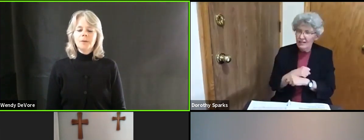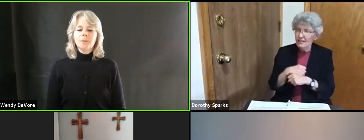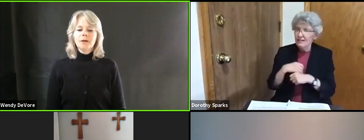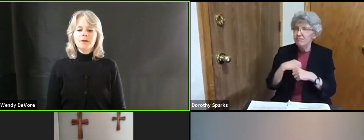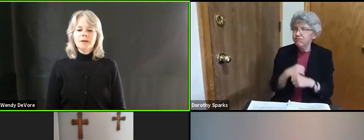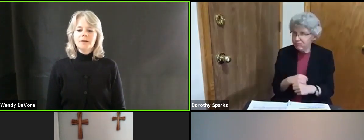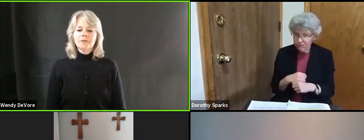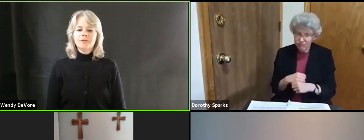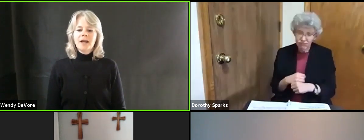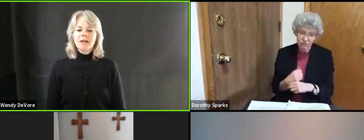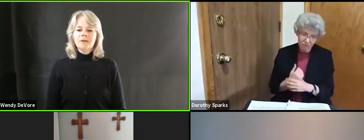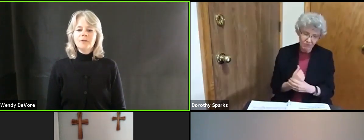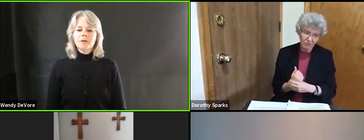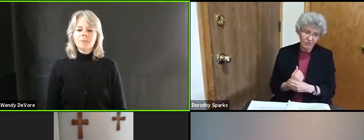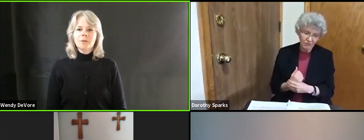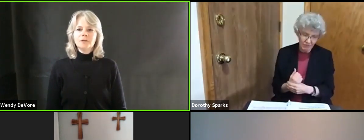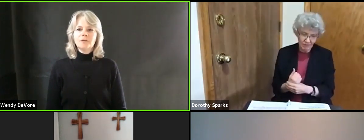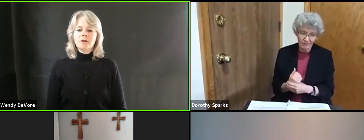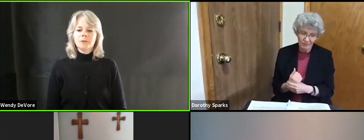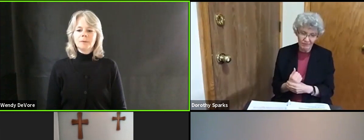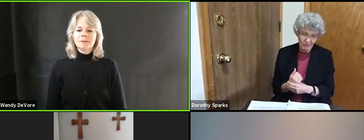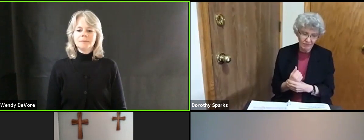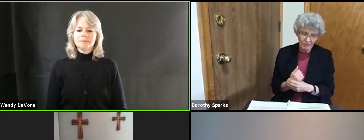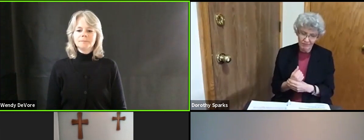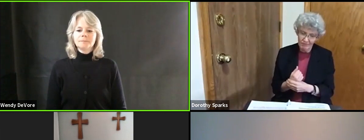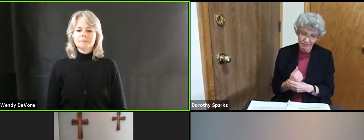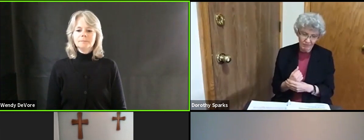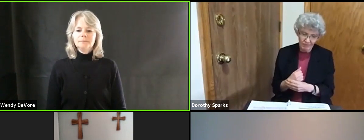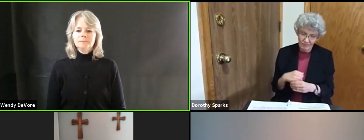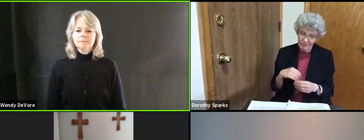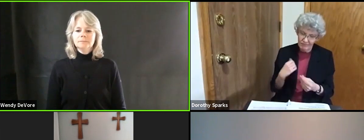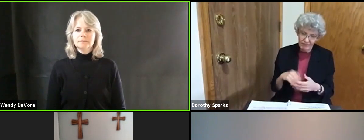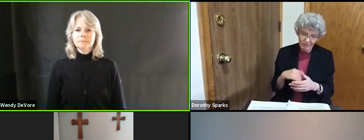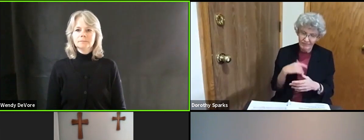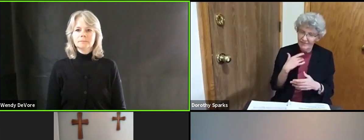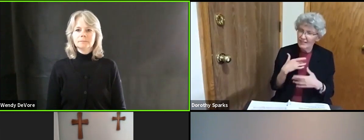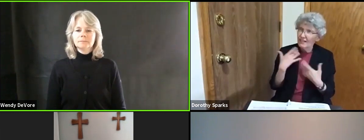Those who are weary of fighting for the most vulnerable.